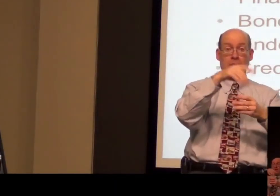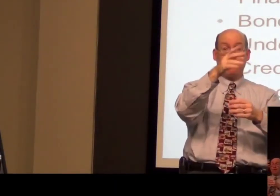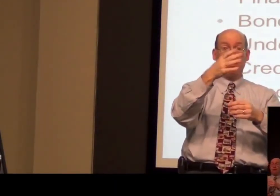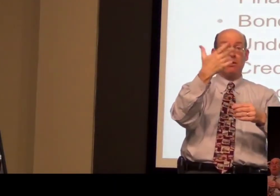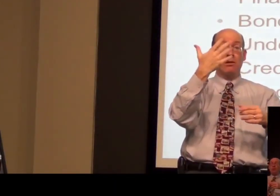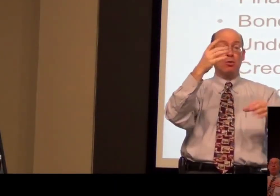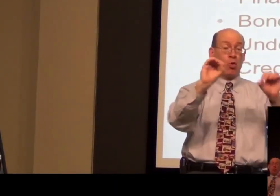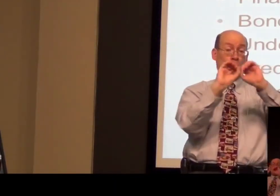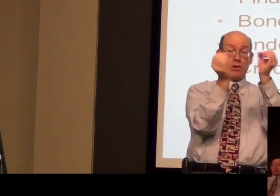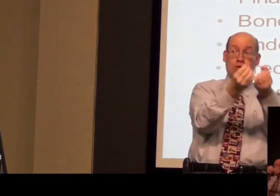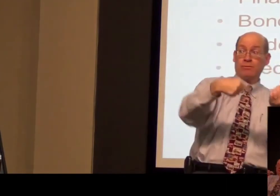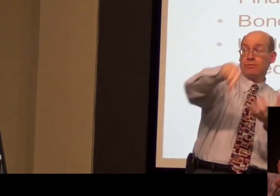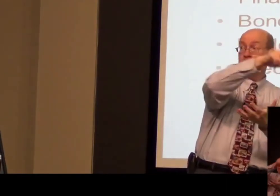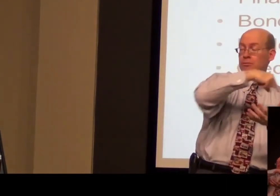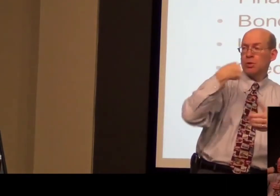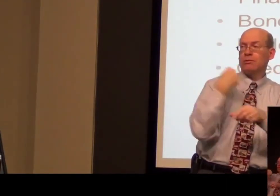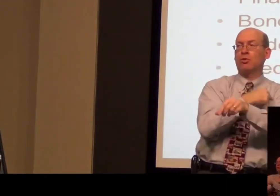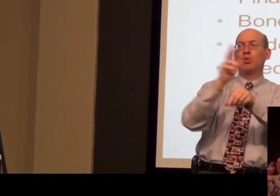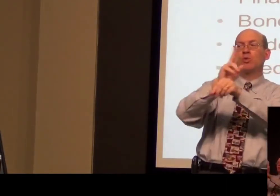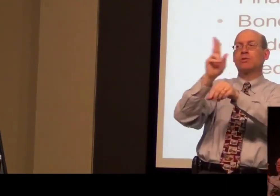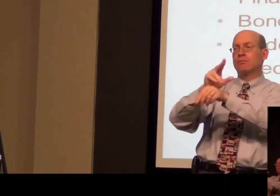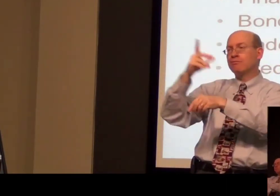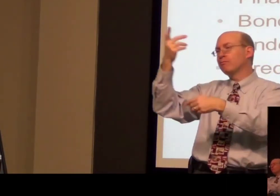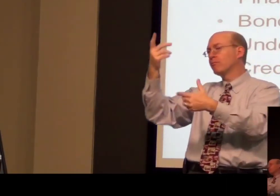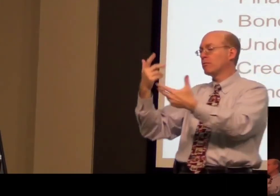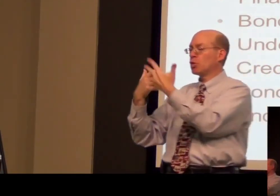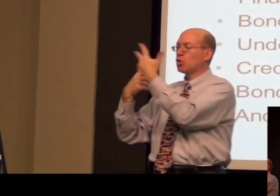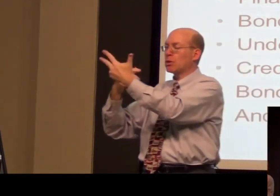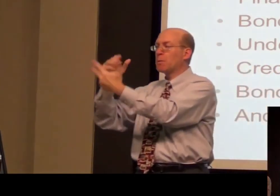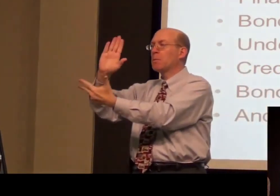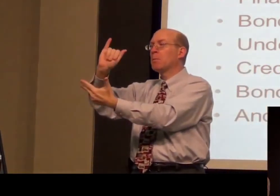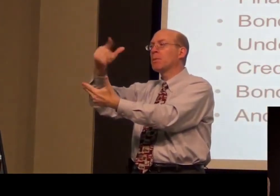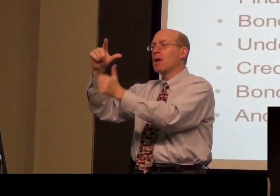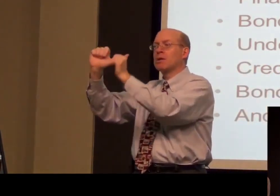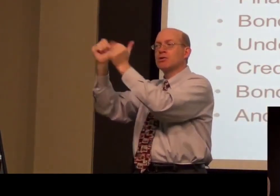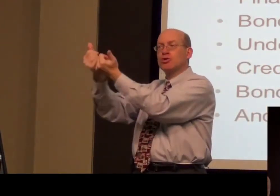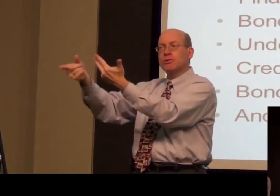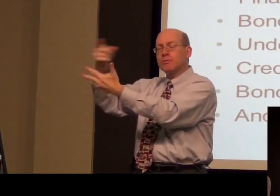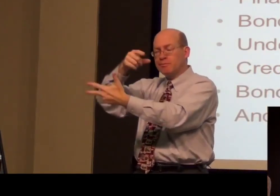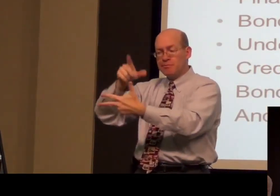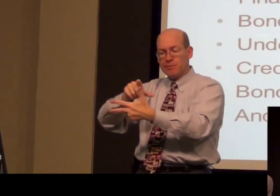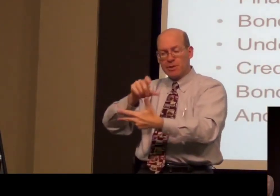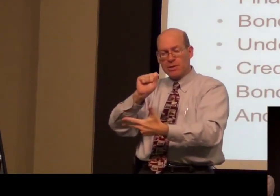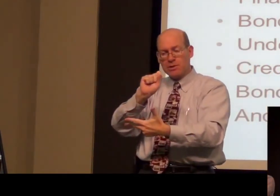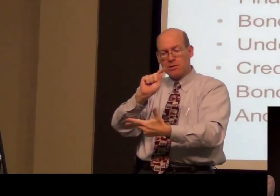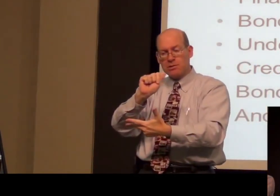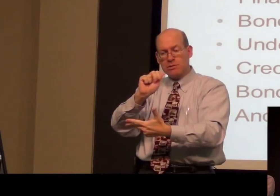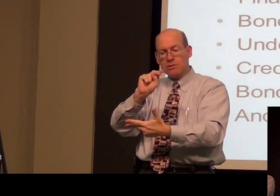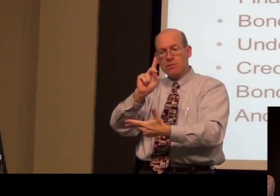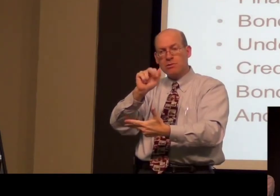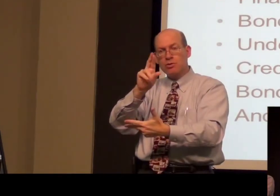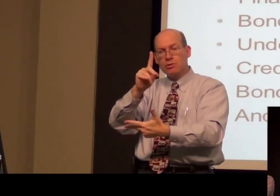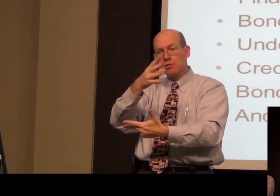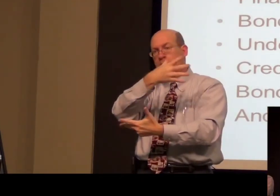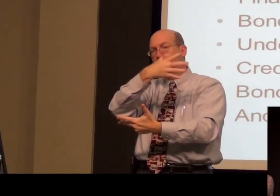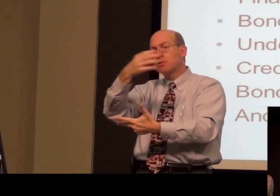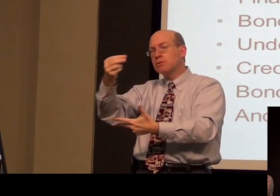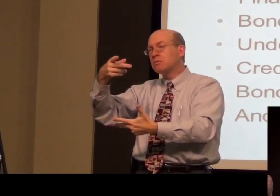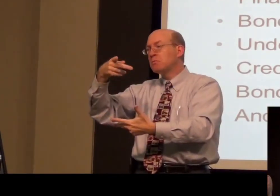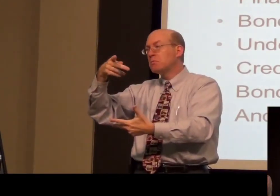your credit history, but organizations, large organizations also have to use them as well.